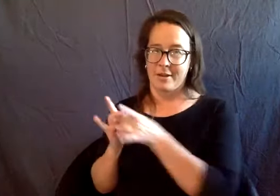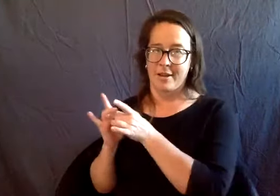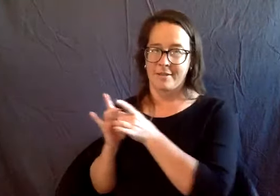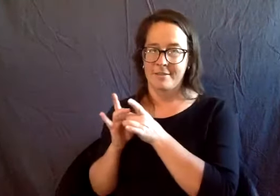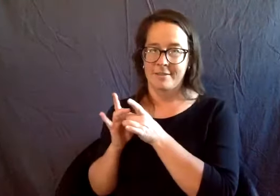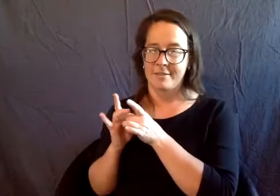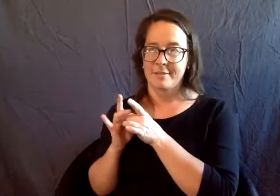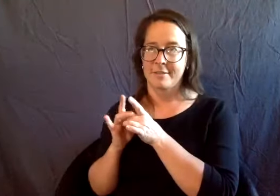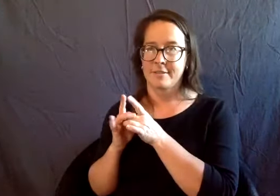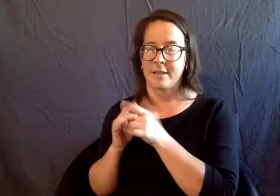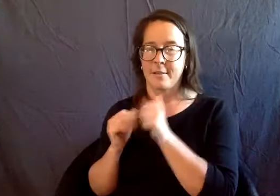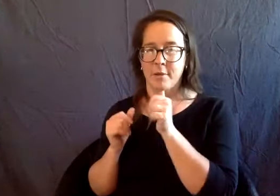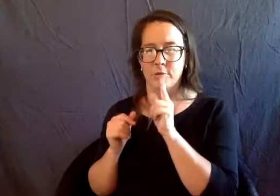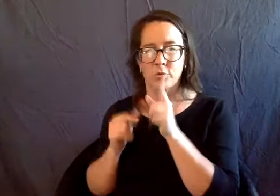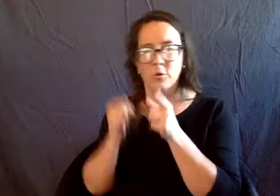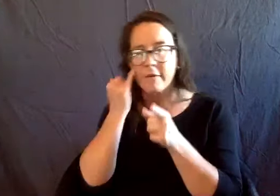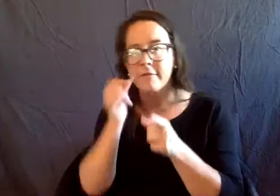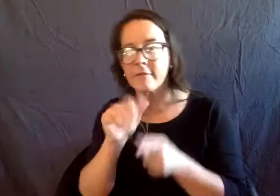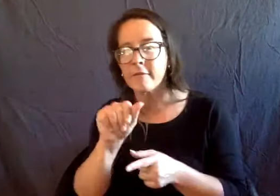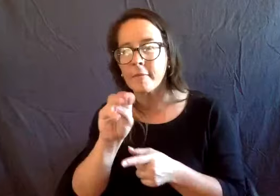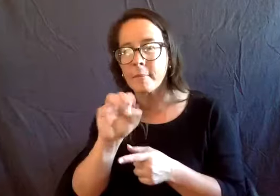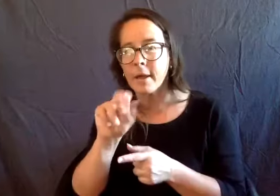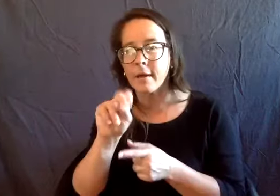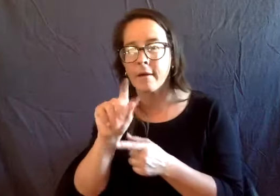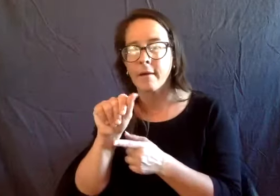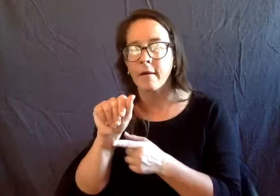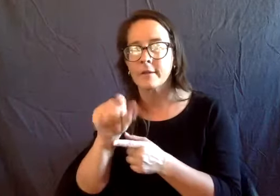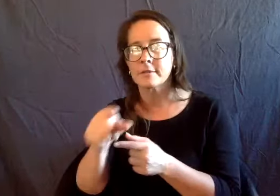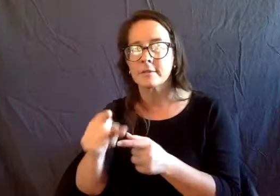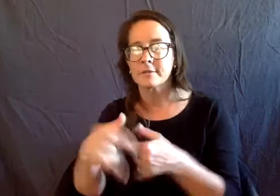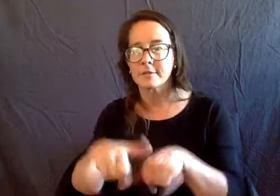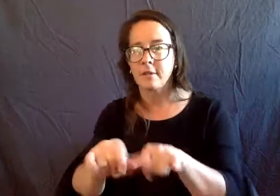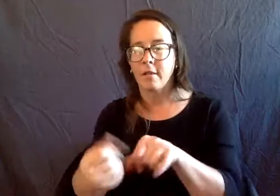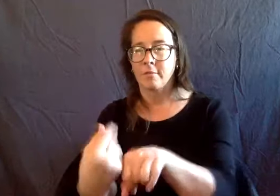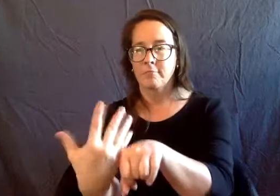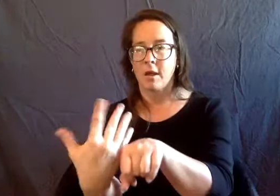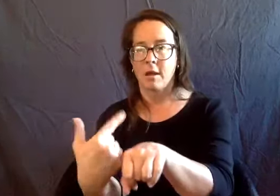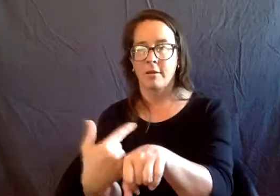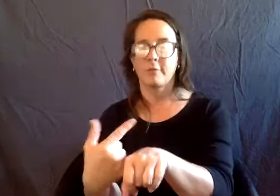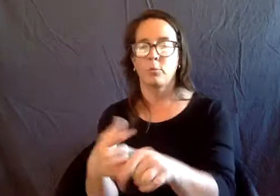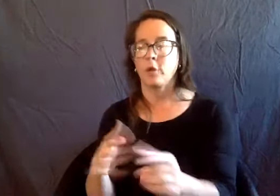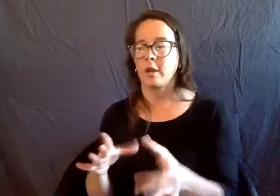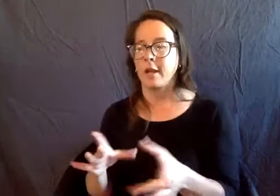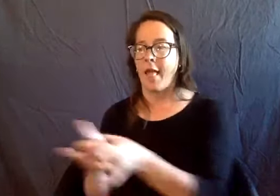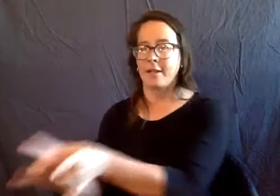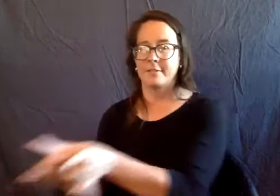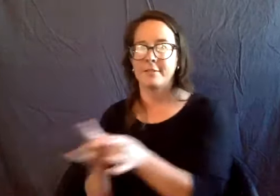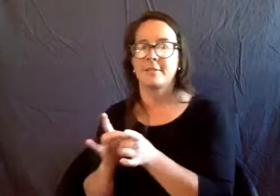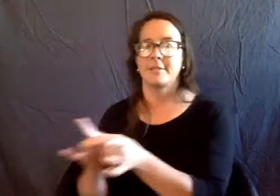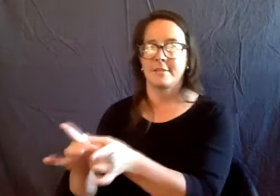We're connected. I'm not sure if Amanda is still on here. Mandy is still on here, but we're connected to Australia pretty deeply